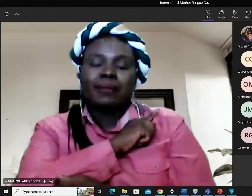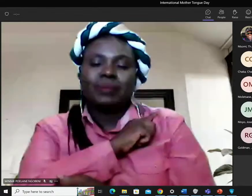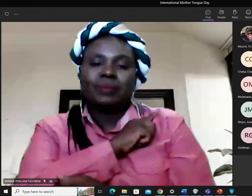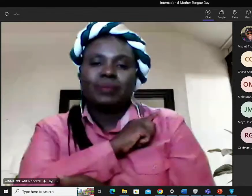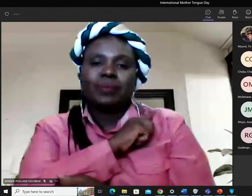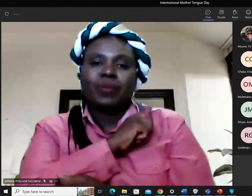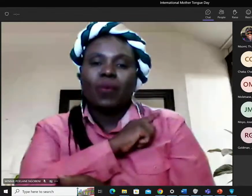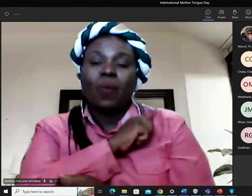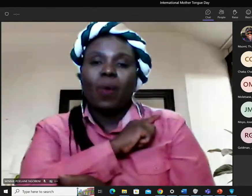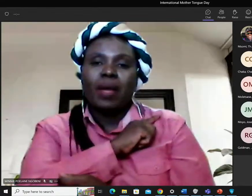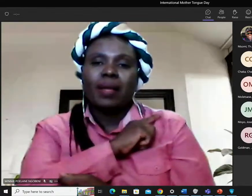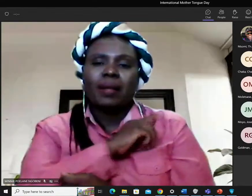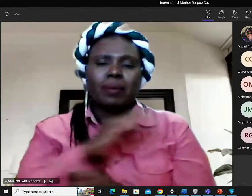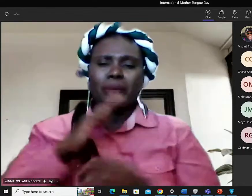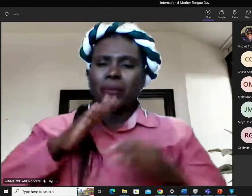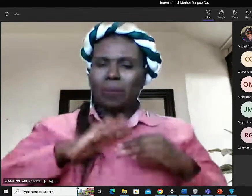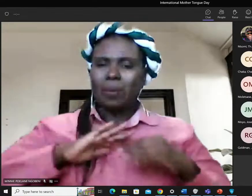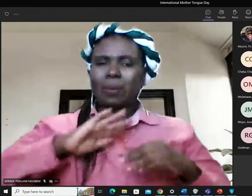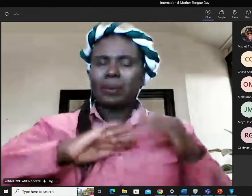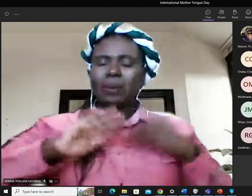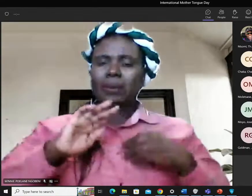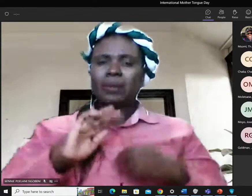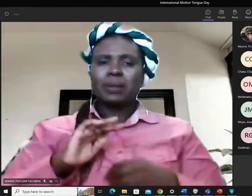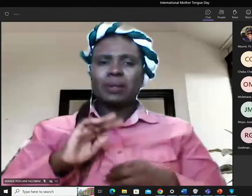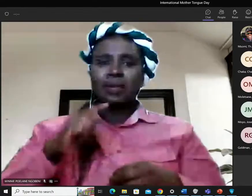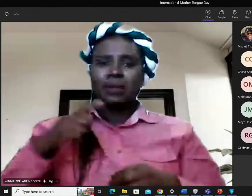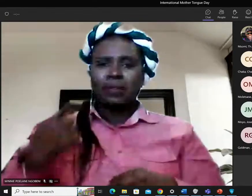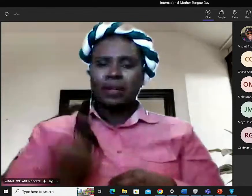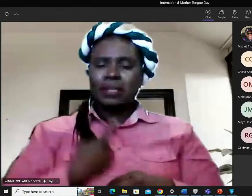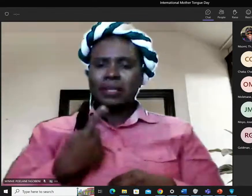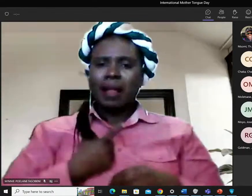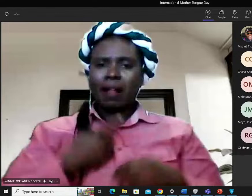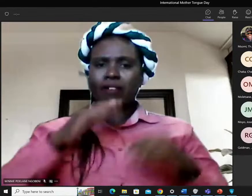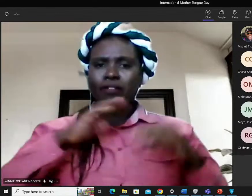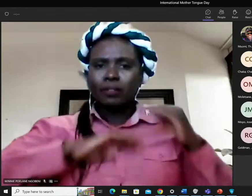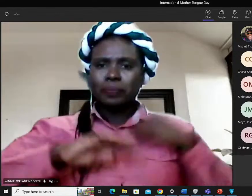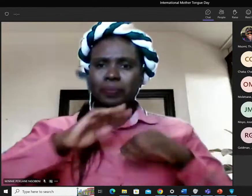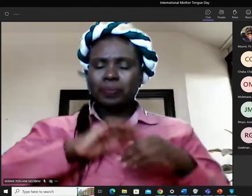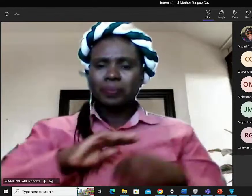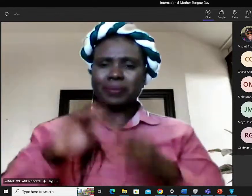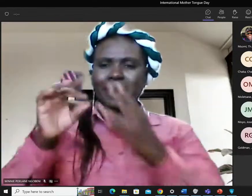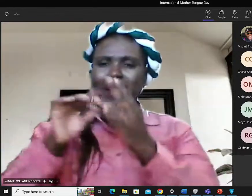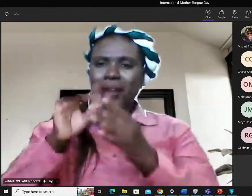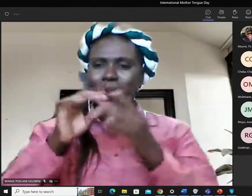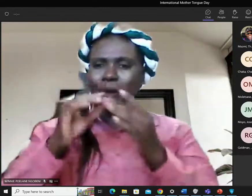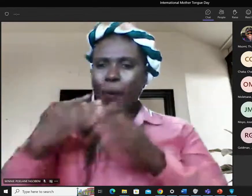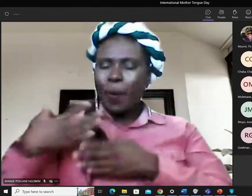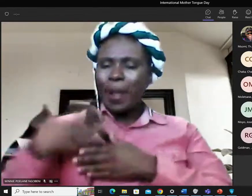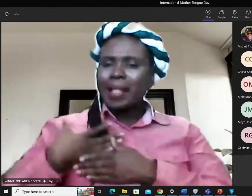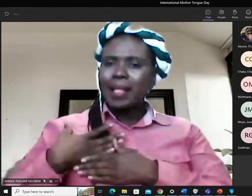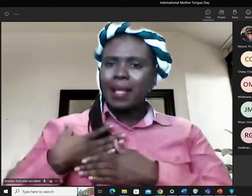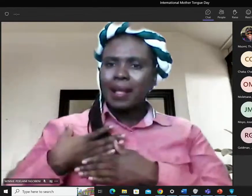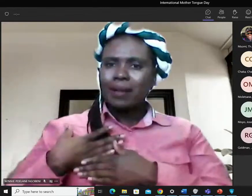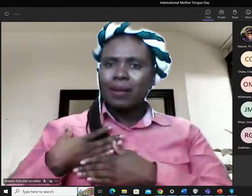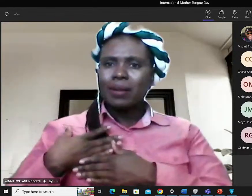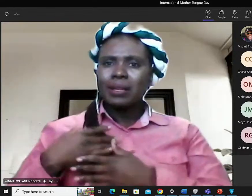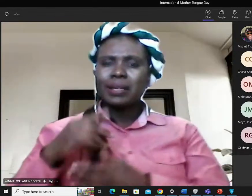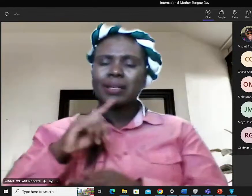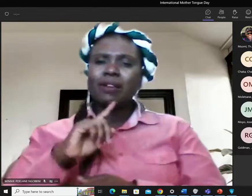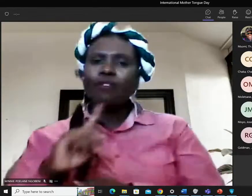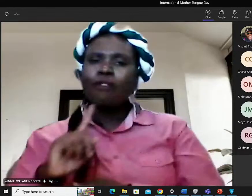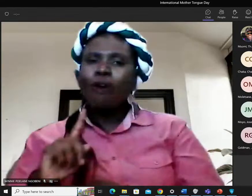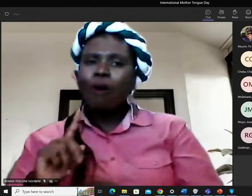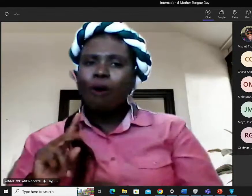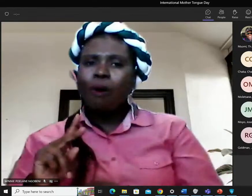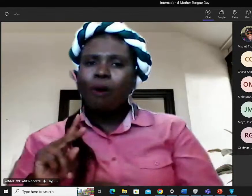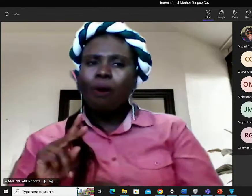comfortable? It is for your comfort. It is for umketumtandayo. It is for, you know,